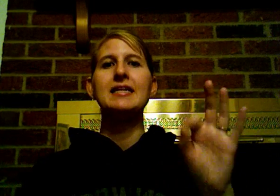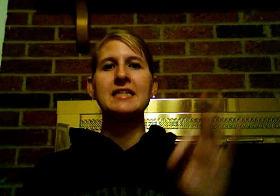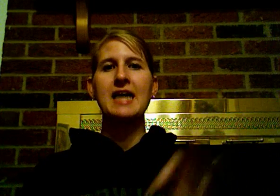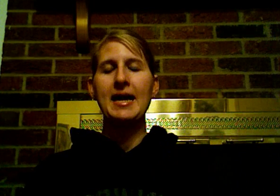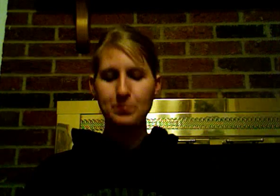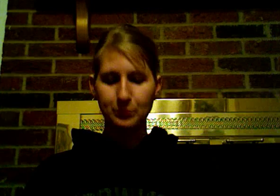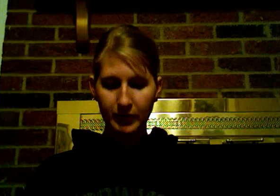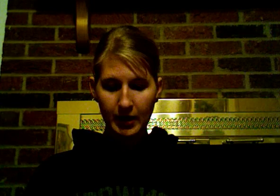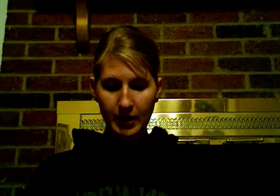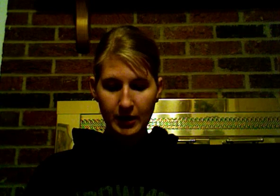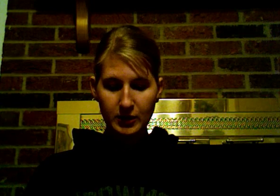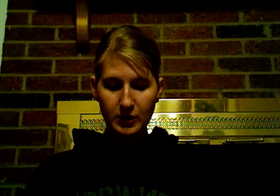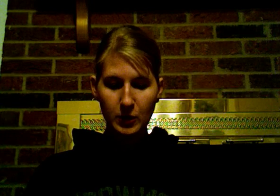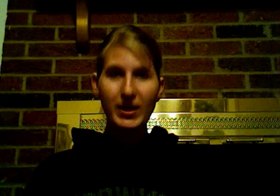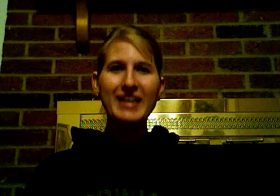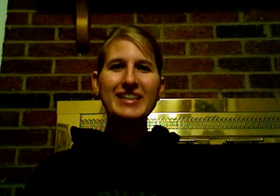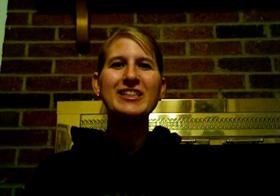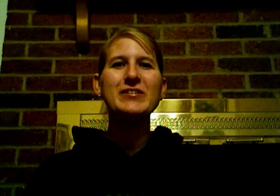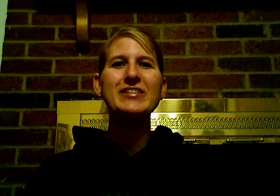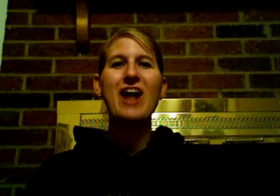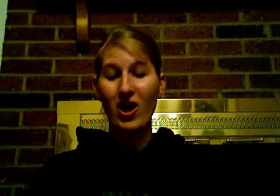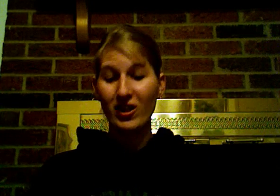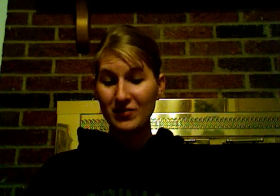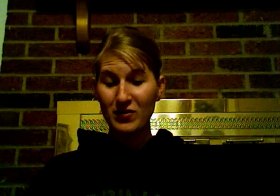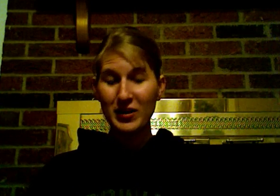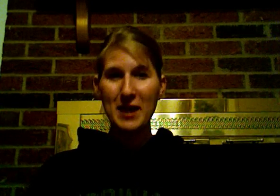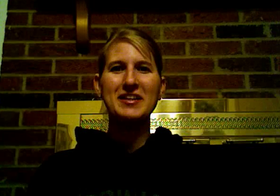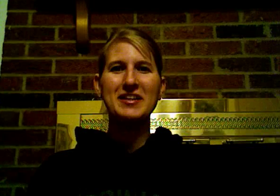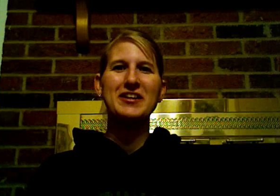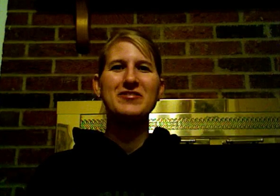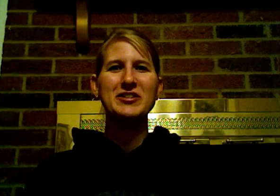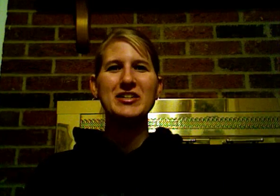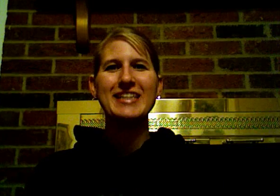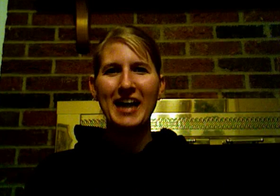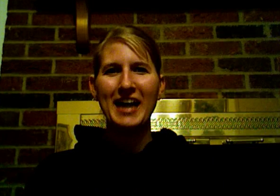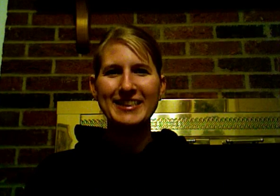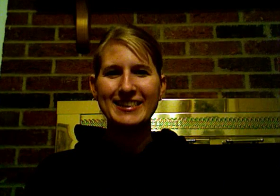is 9. So that concludes all of our vocabulary for Unit 9.